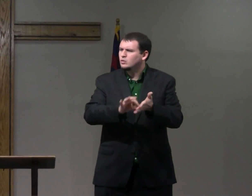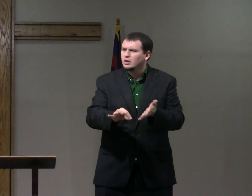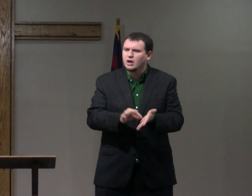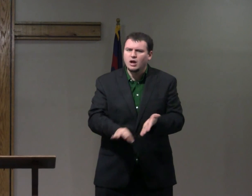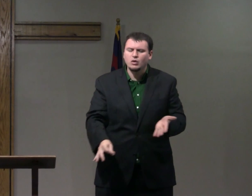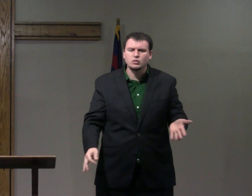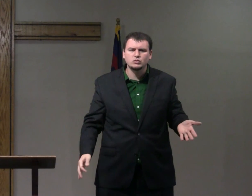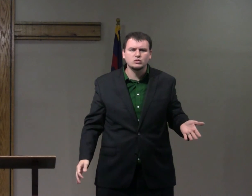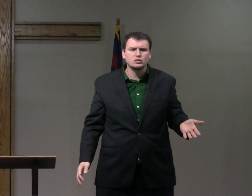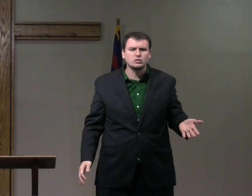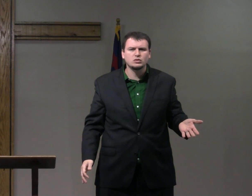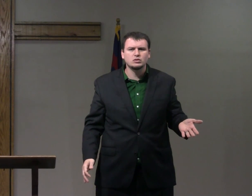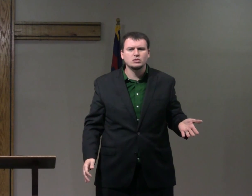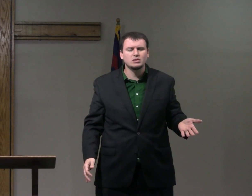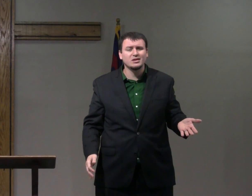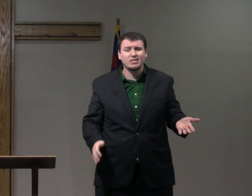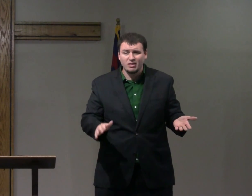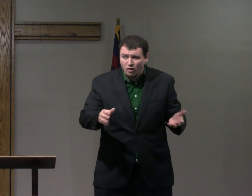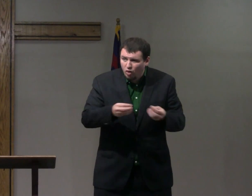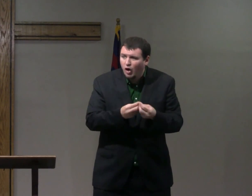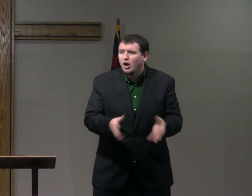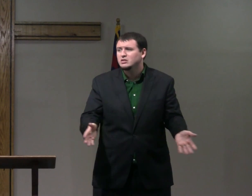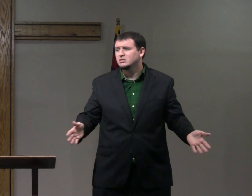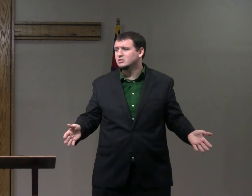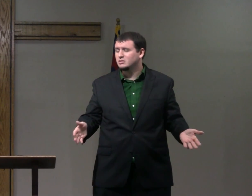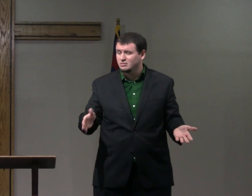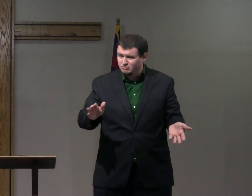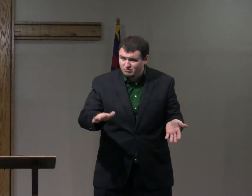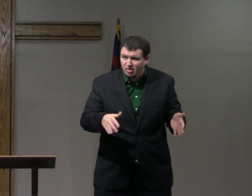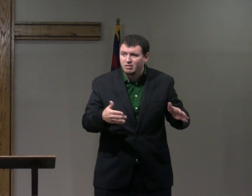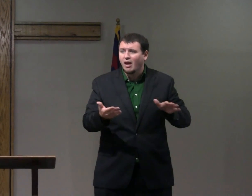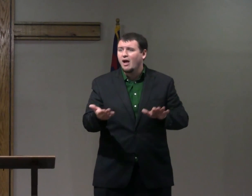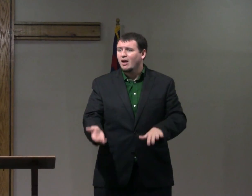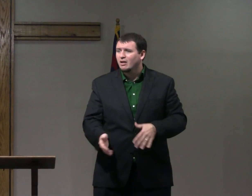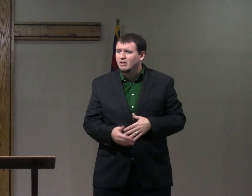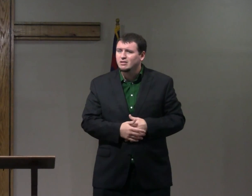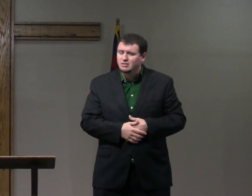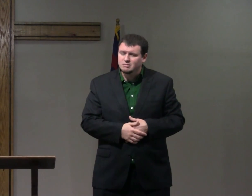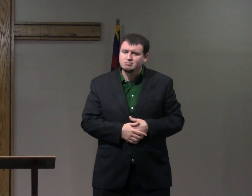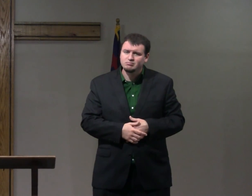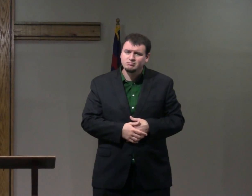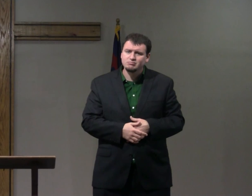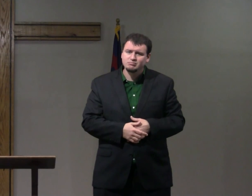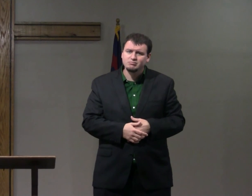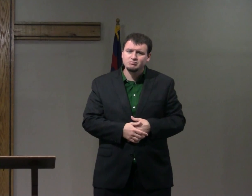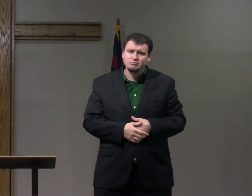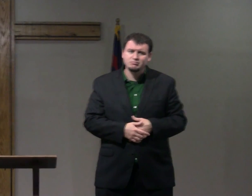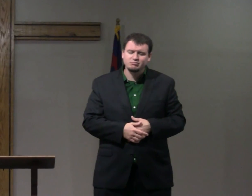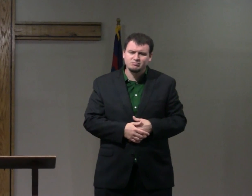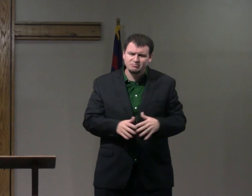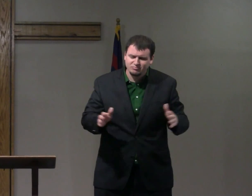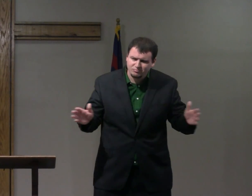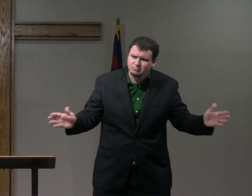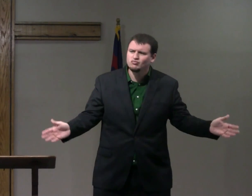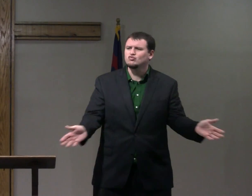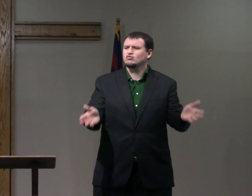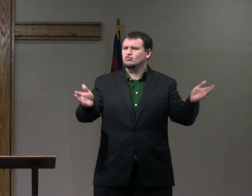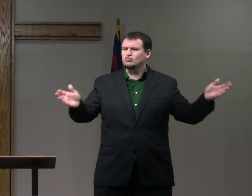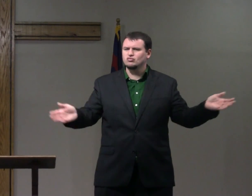There's just so many people to count. Can't imagine to count. A lot of them are lost and